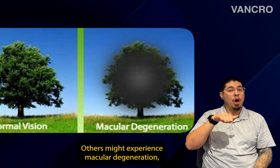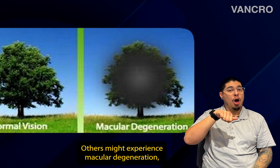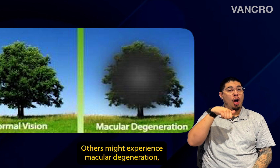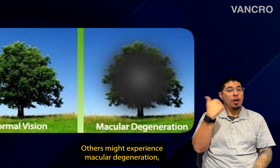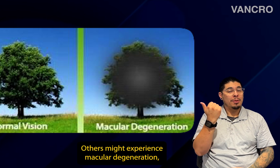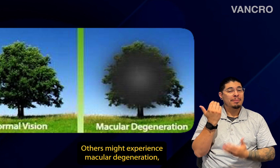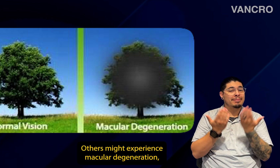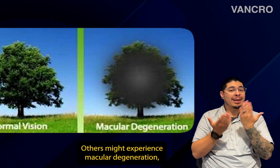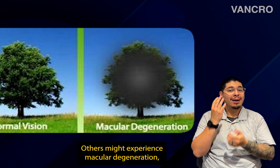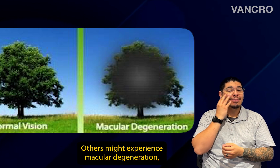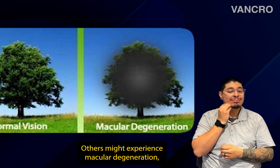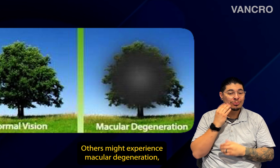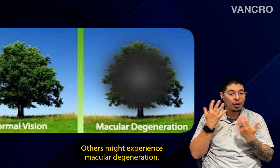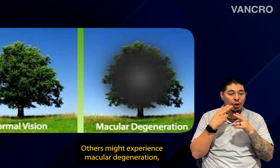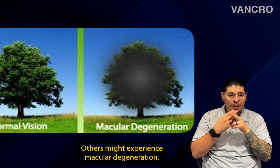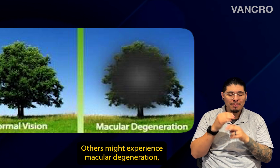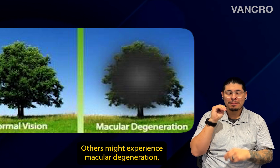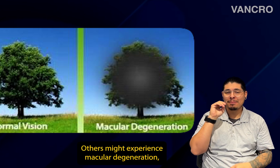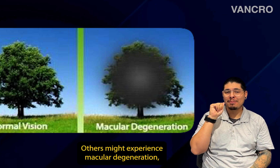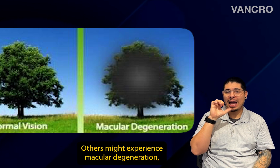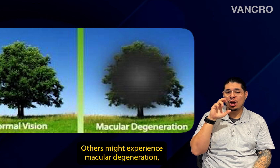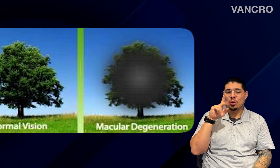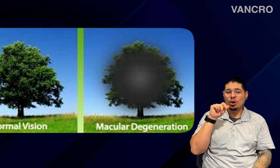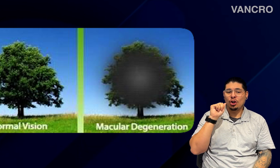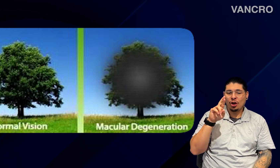Others might experience macular degeneration,